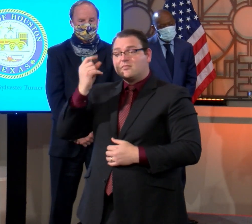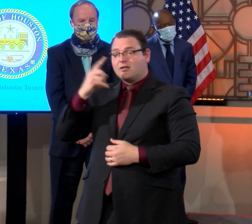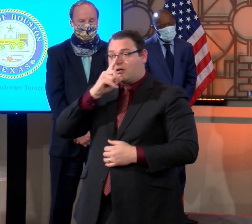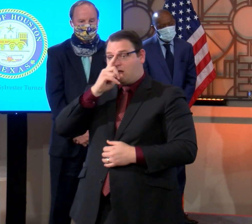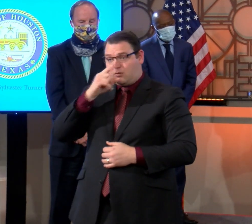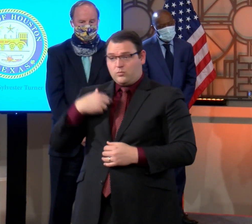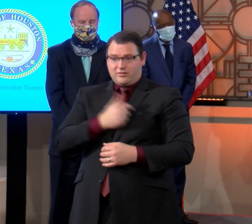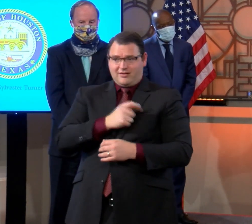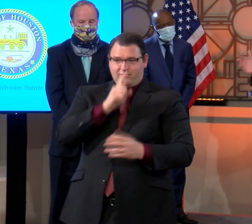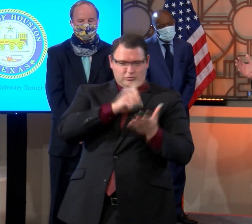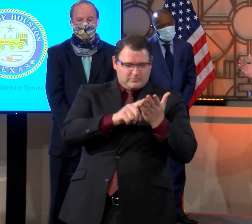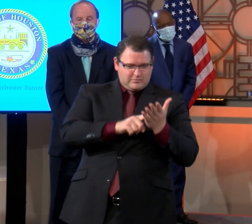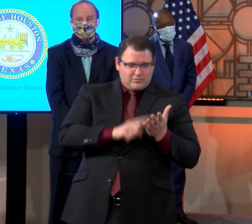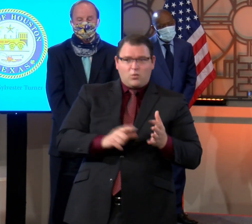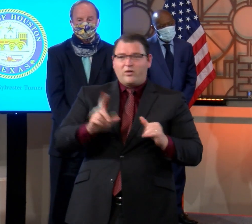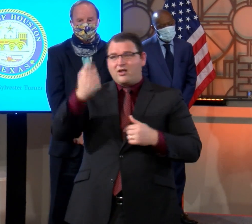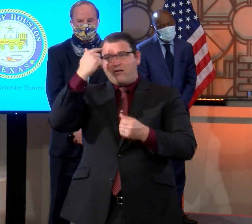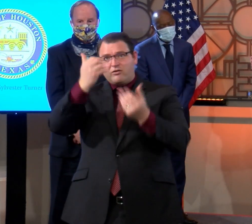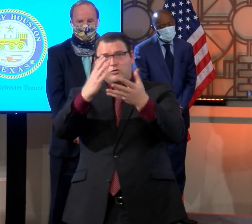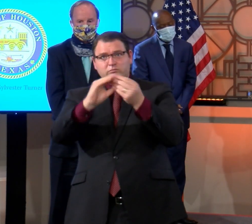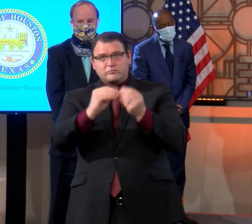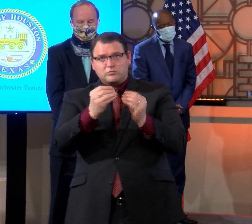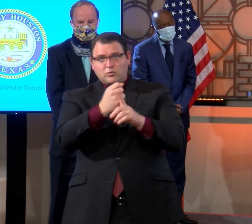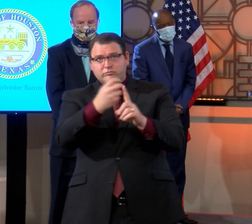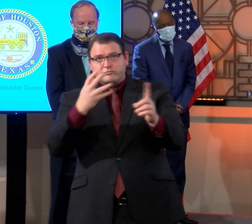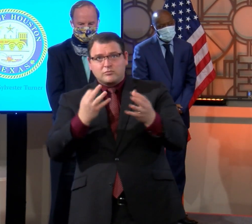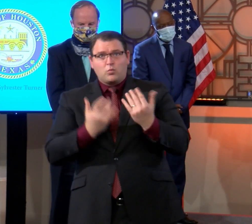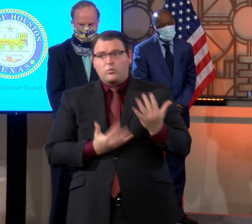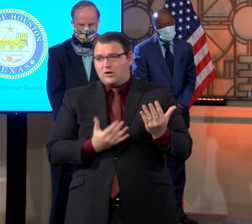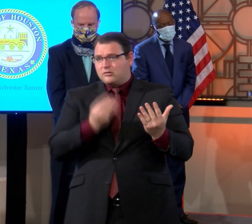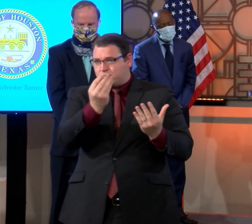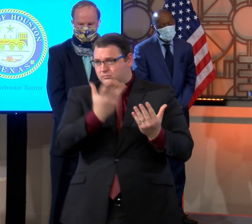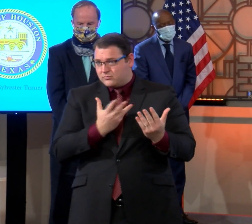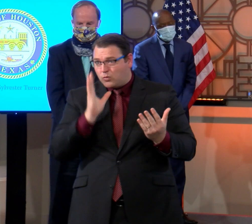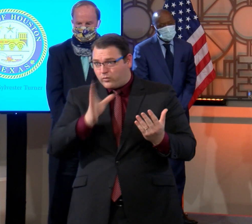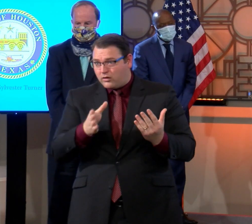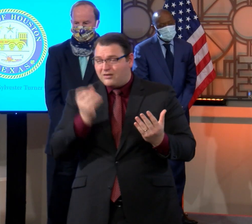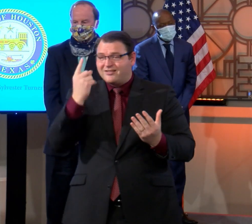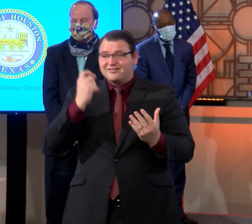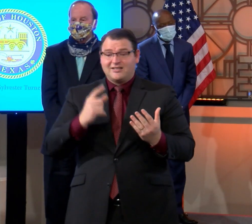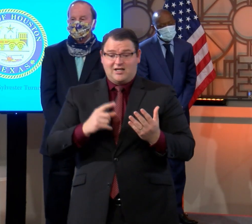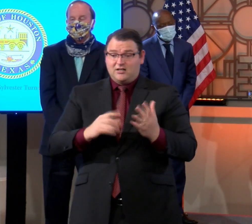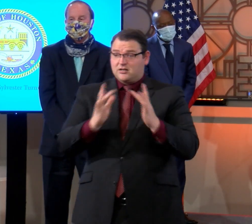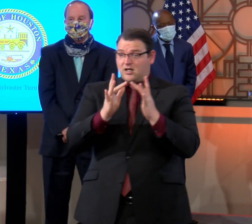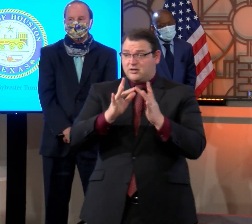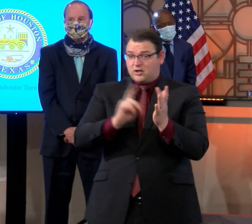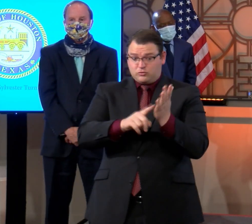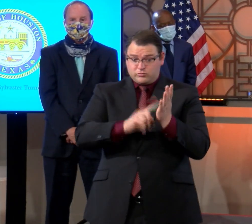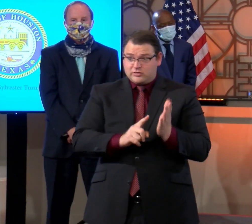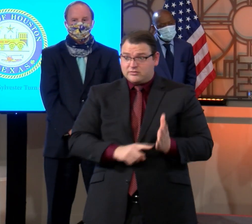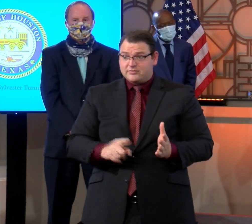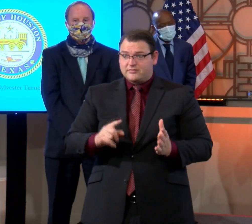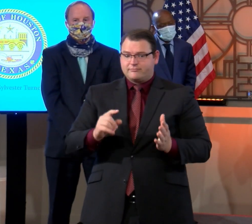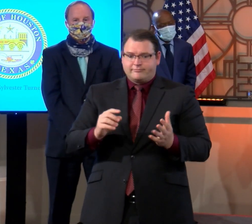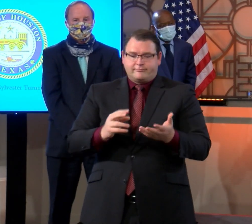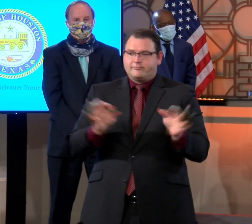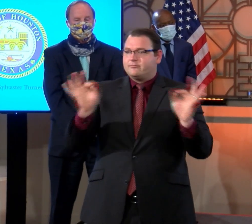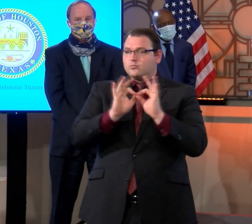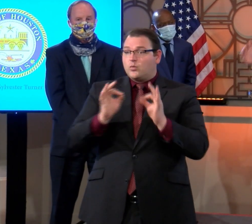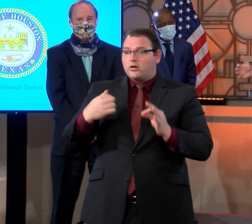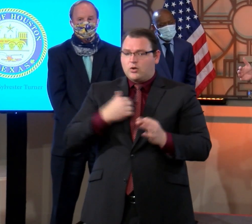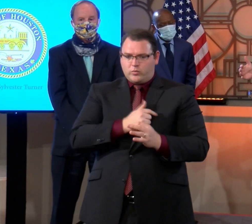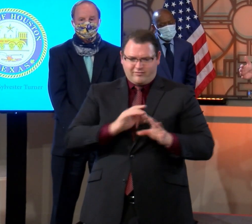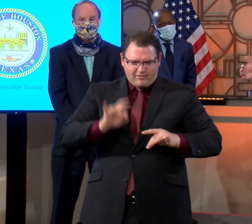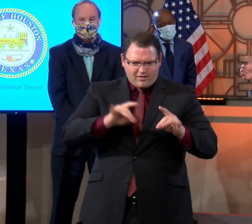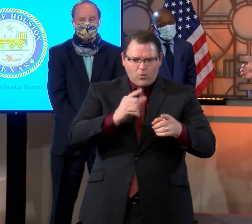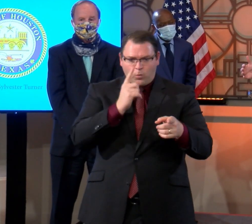we expand contact tracing, and at this point, we'll take help from wherever because this is going to, the more testing there is, the more positives there will be, the